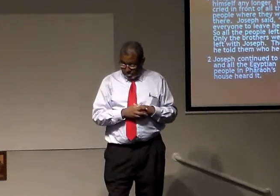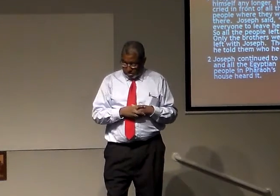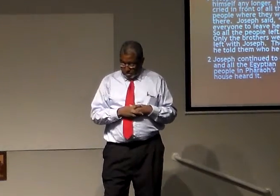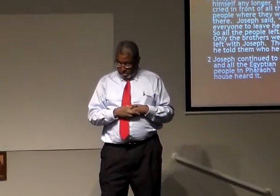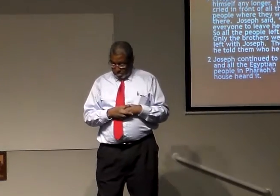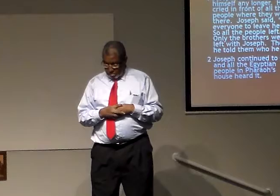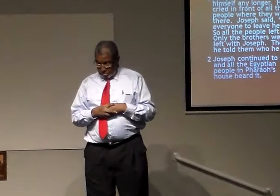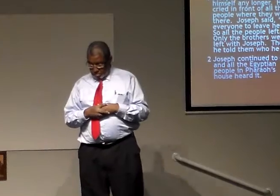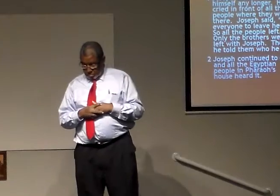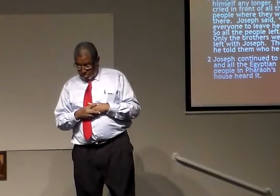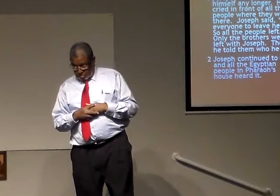Well, guess what?